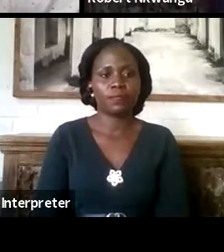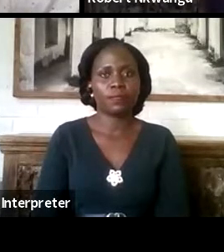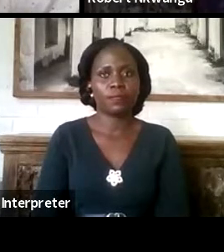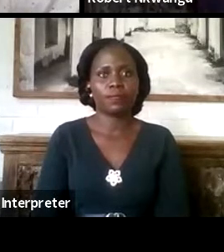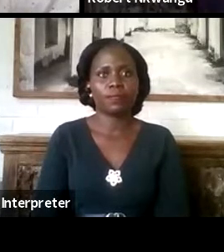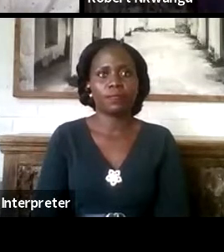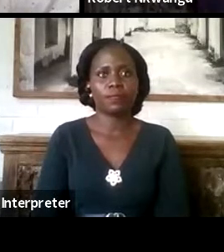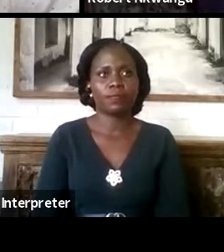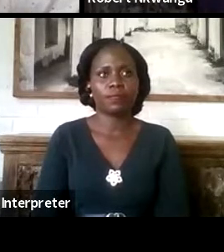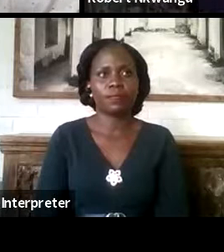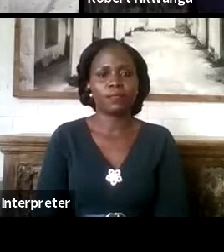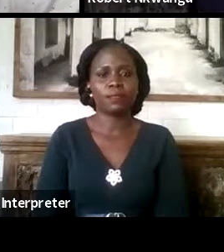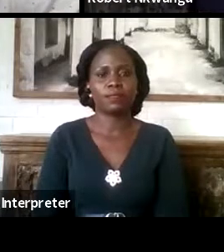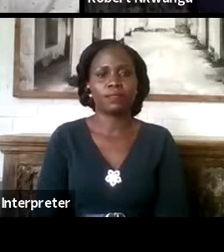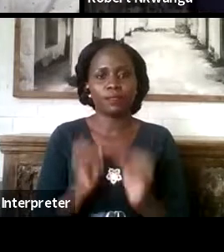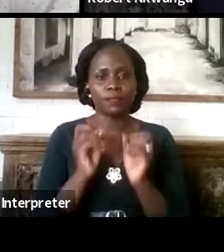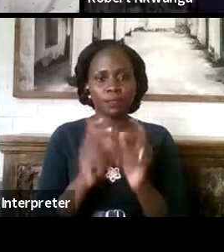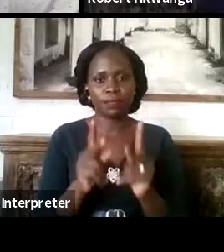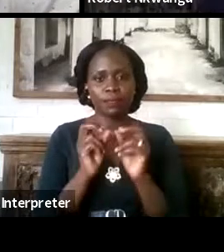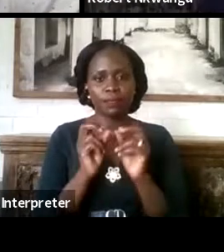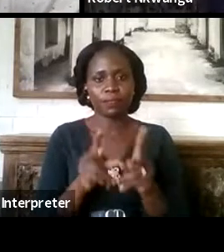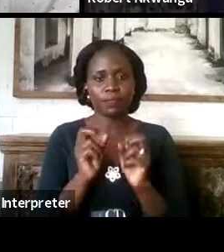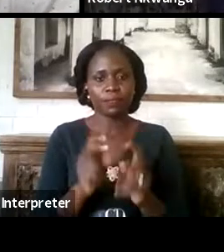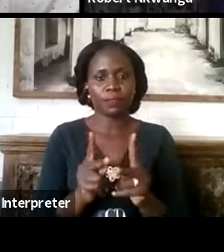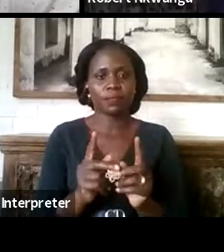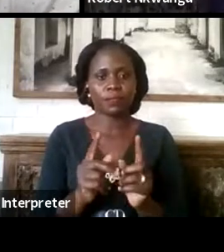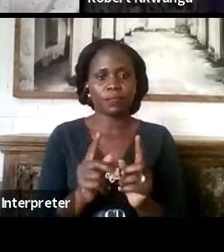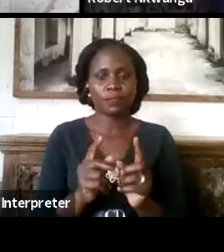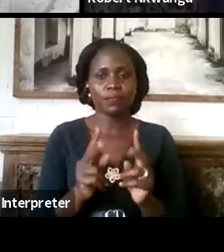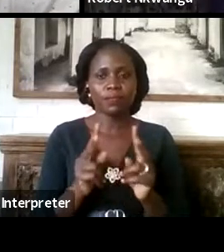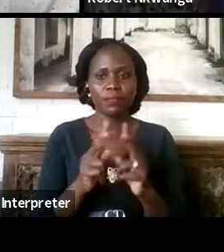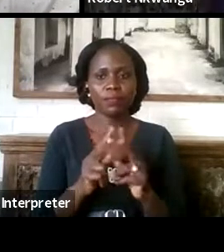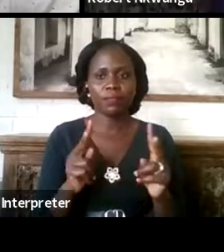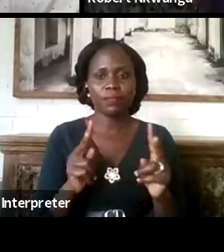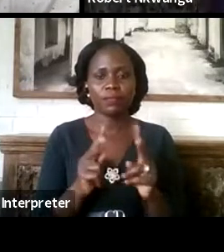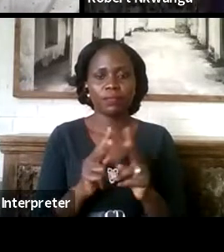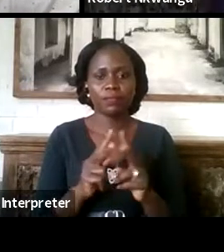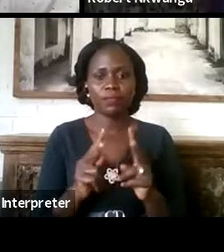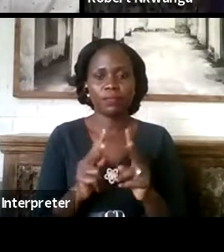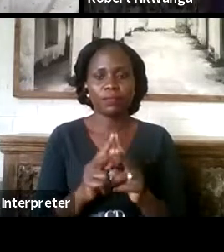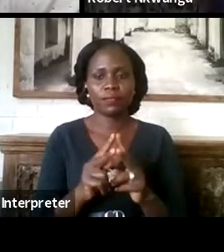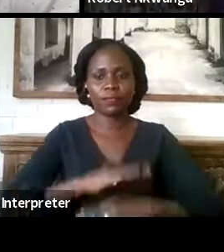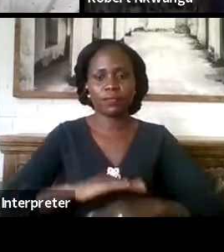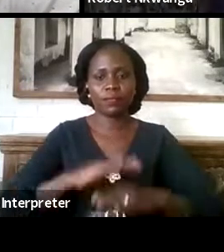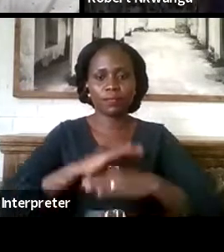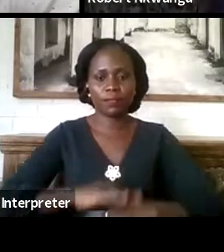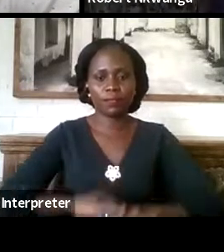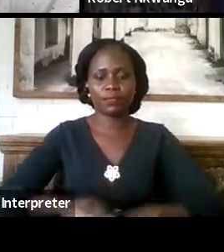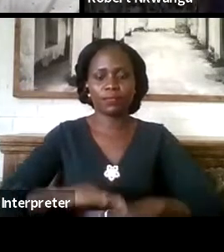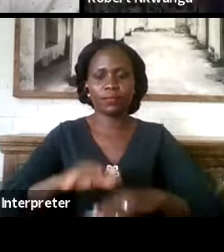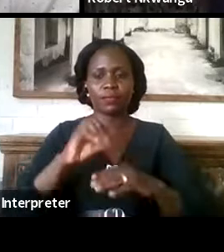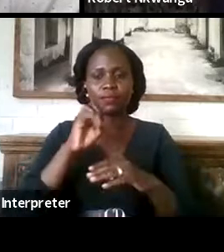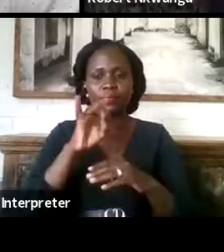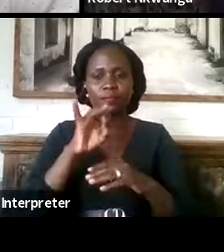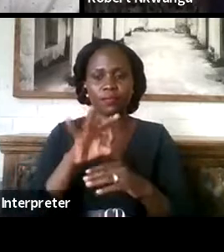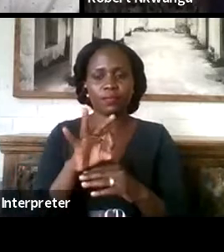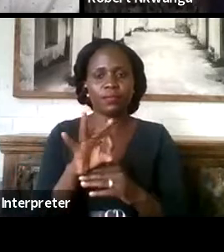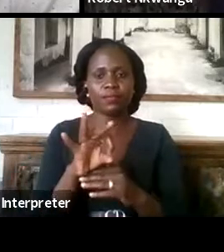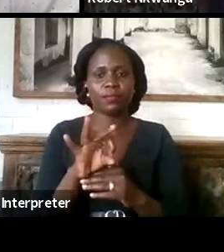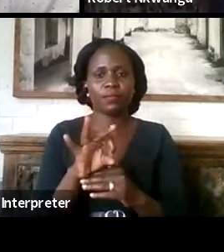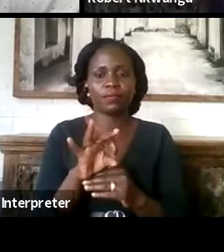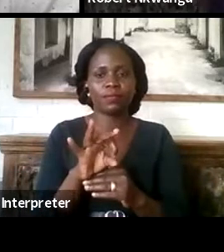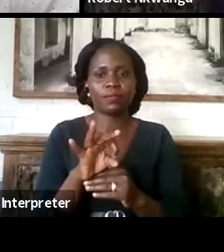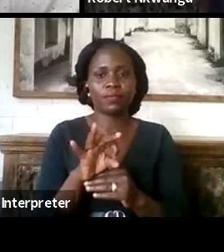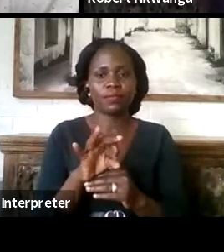Okay. I will be very comfortable if it was in French, but I will try